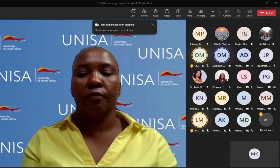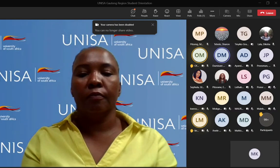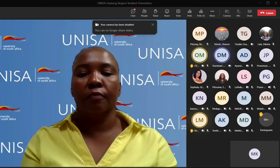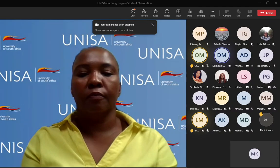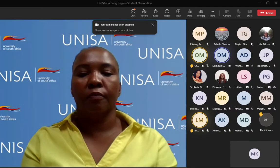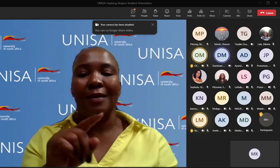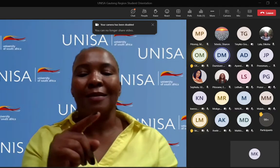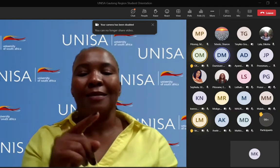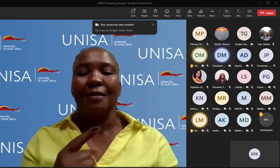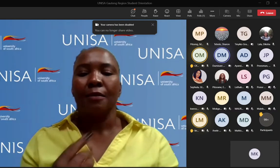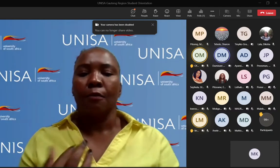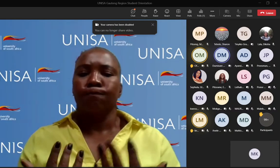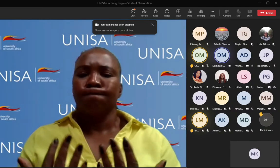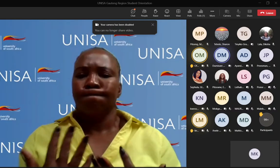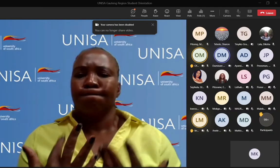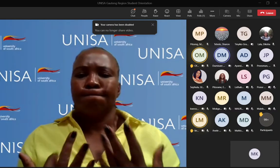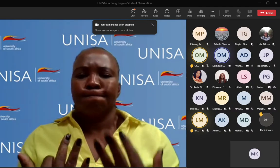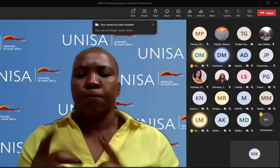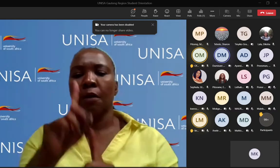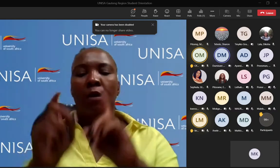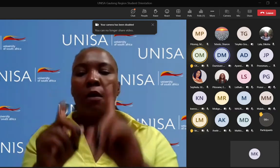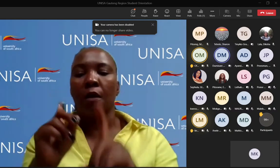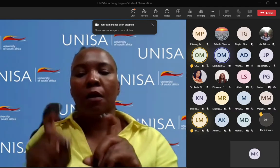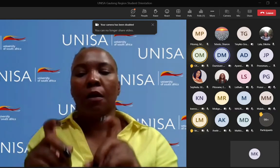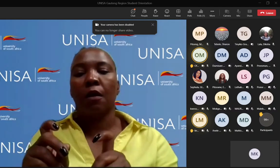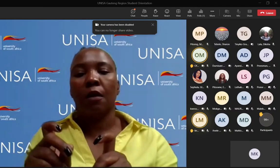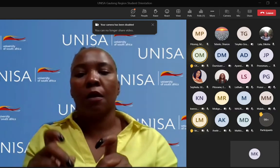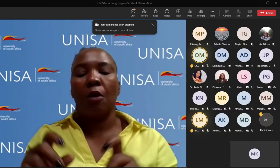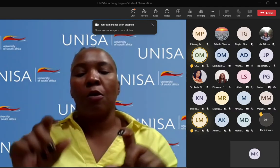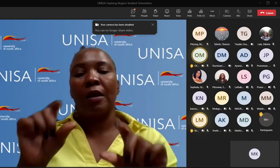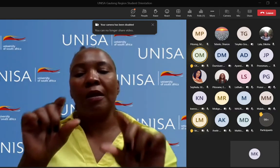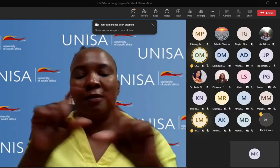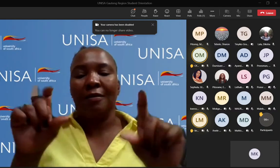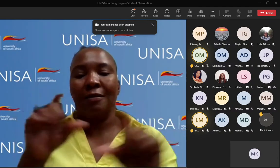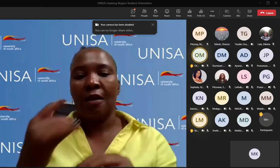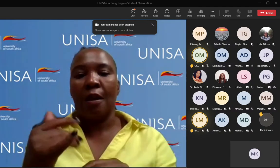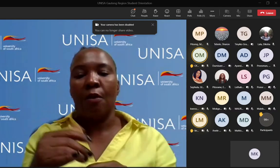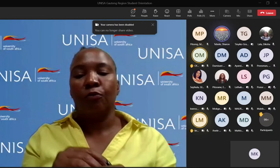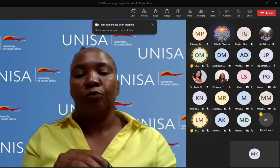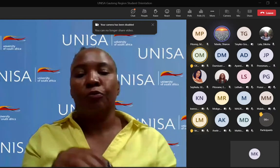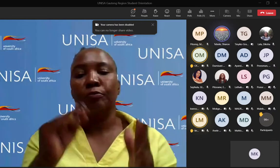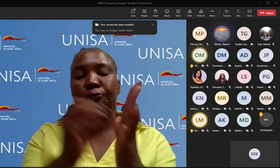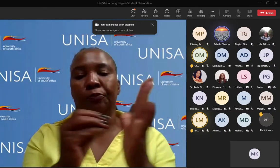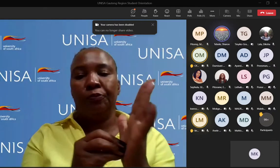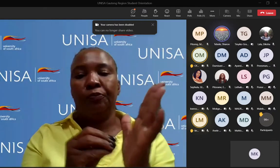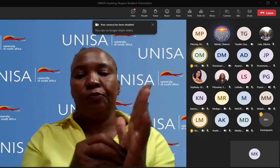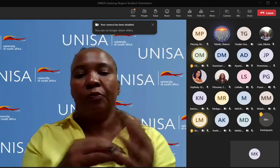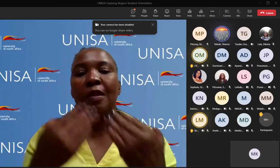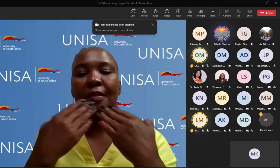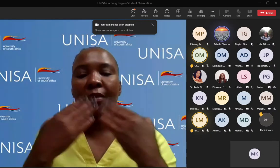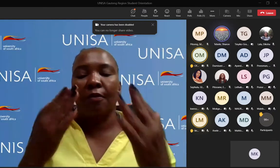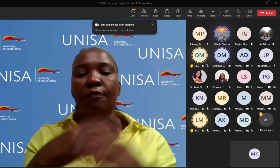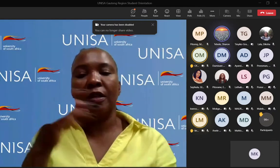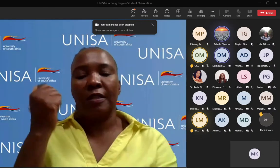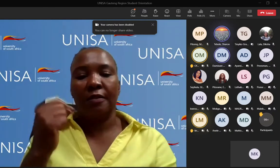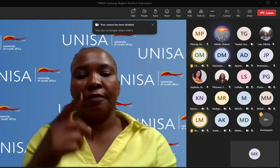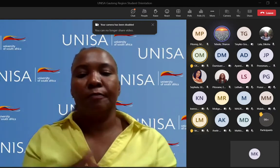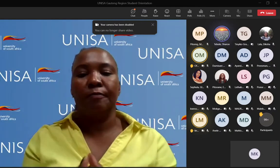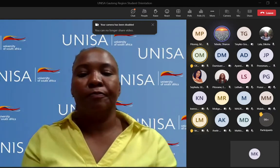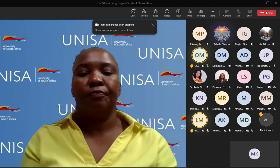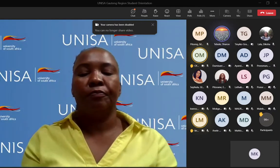bending one I'll just um boldly highlight it now send it through all right thank you very much for understanding